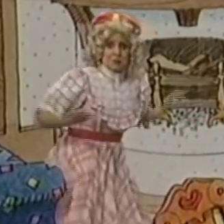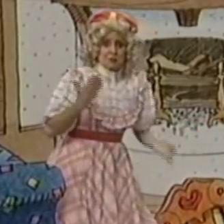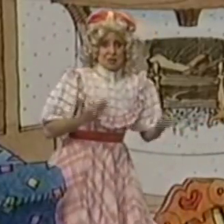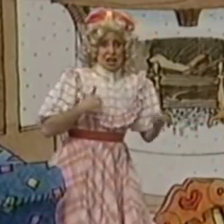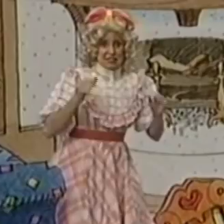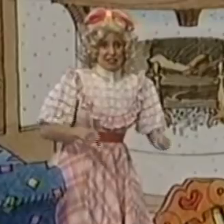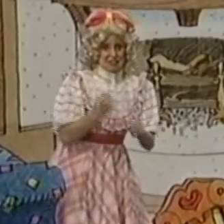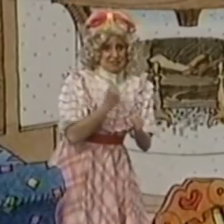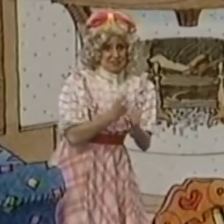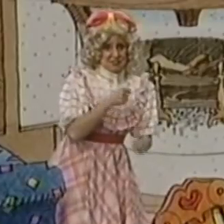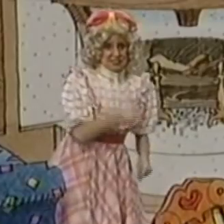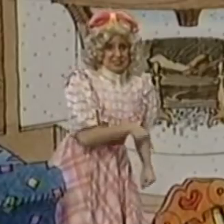Maybe I could fix it.